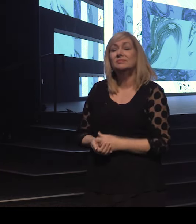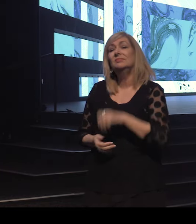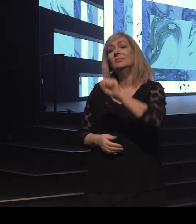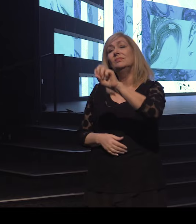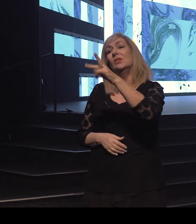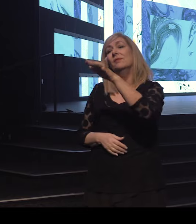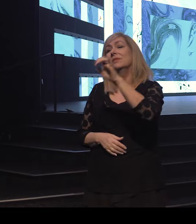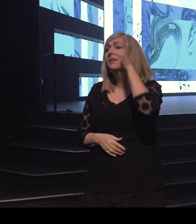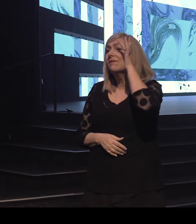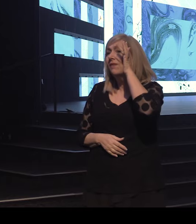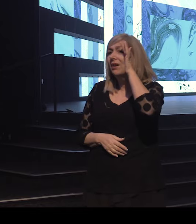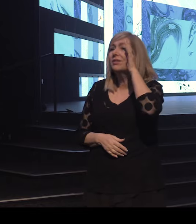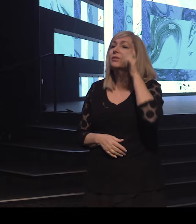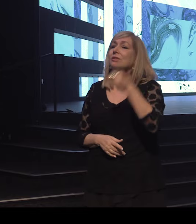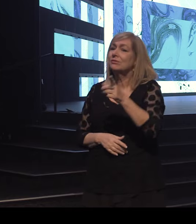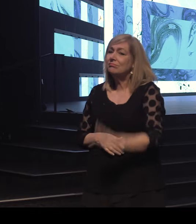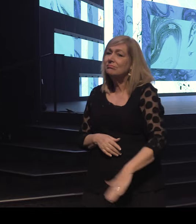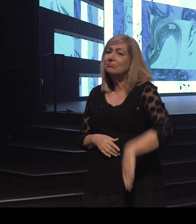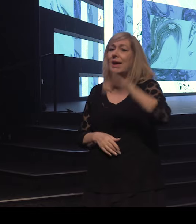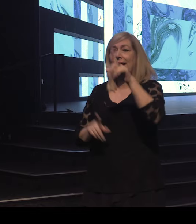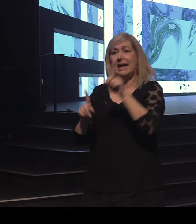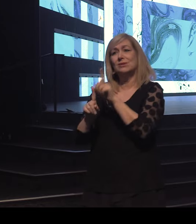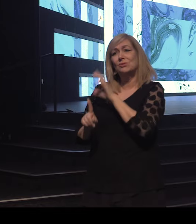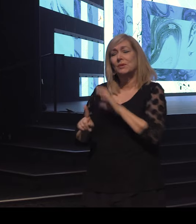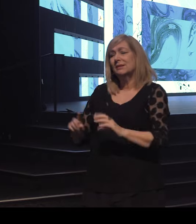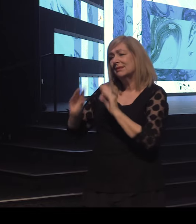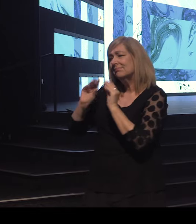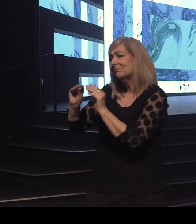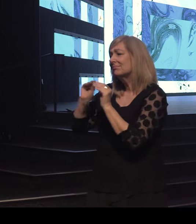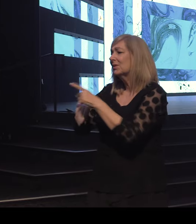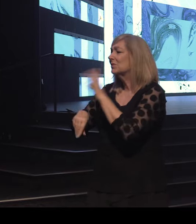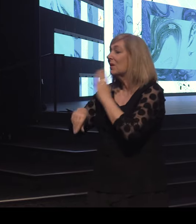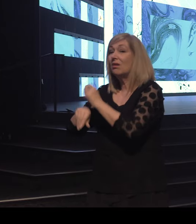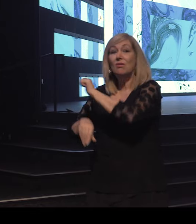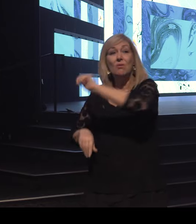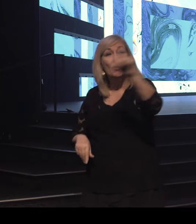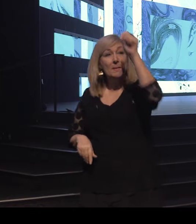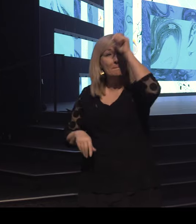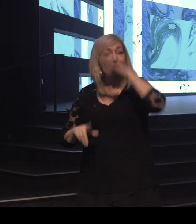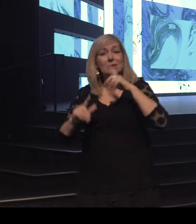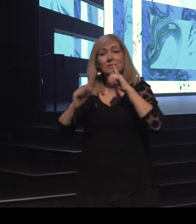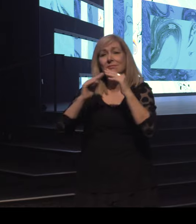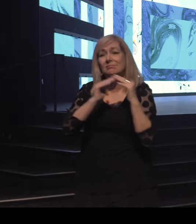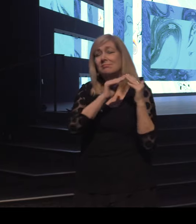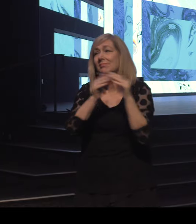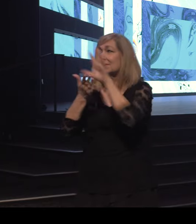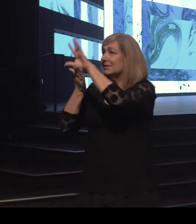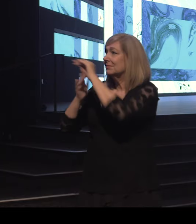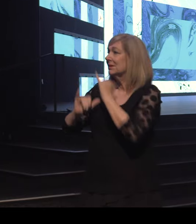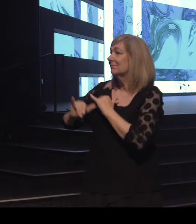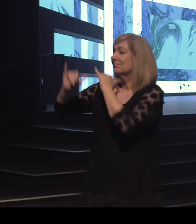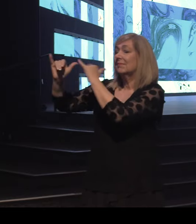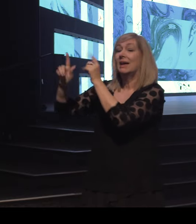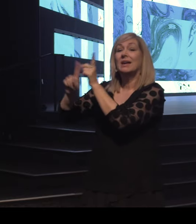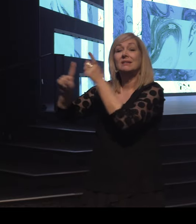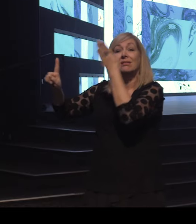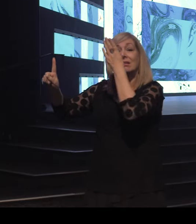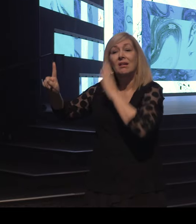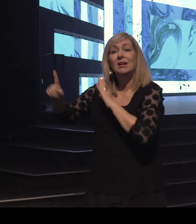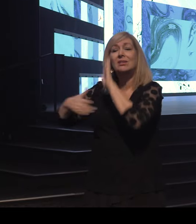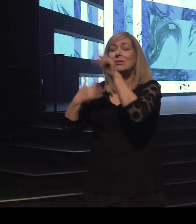Sophie's father had raised her a Christian and had taught his daughter that all men are created in the image of God, all